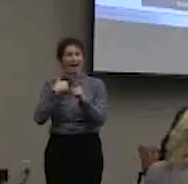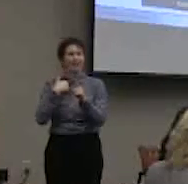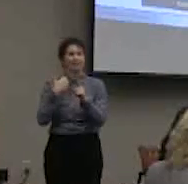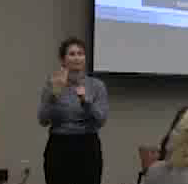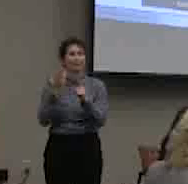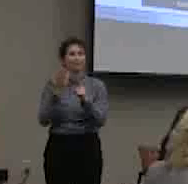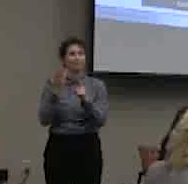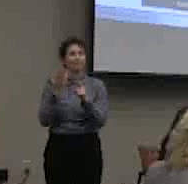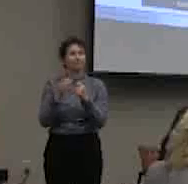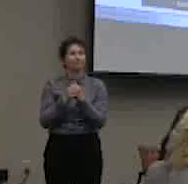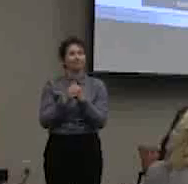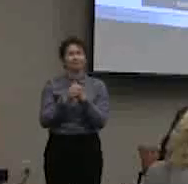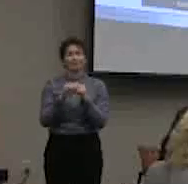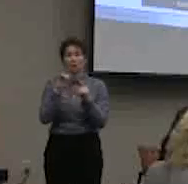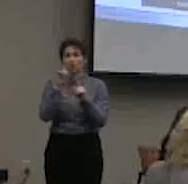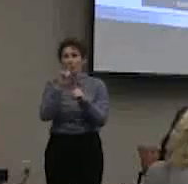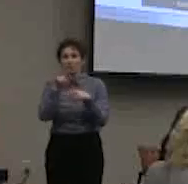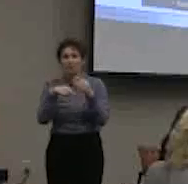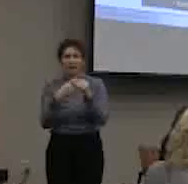a question about,